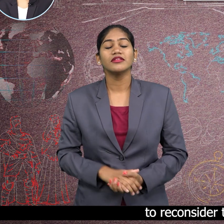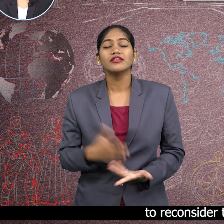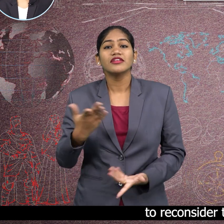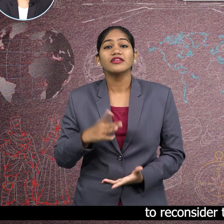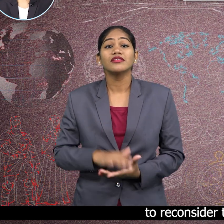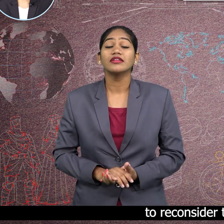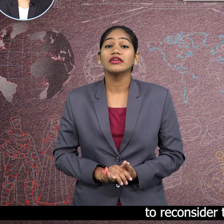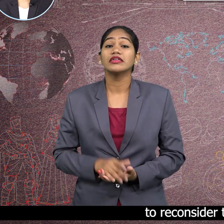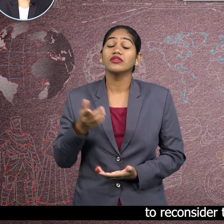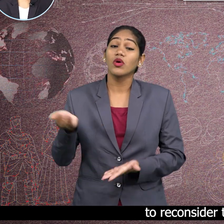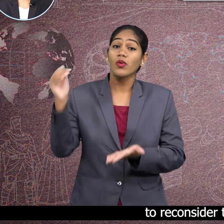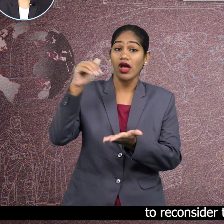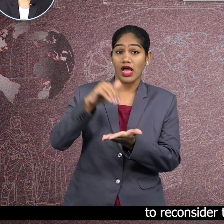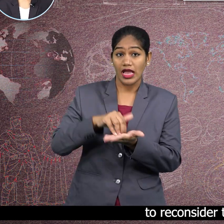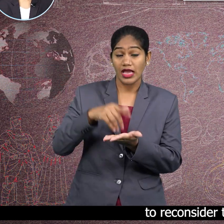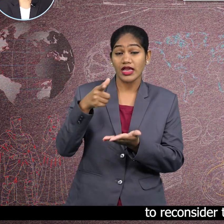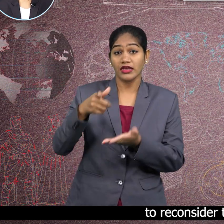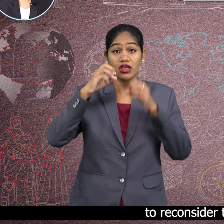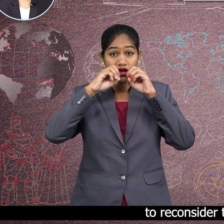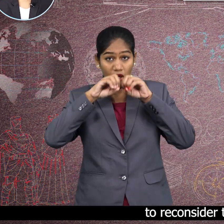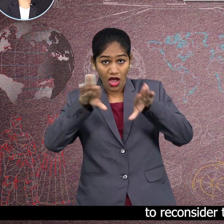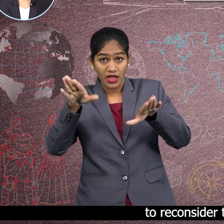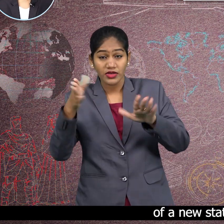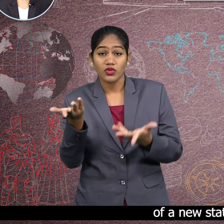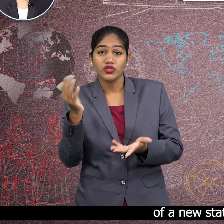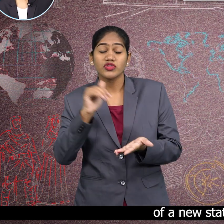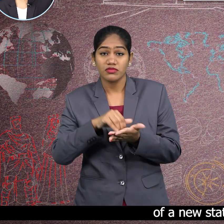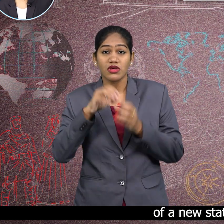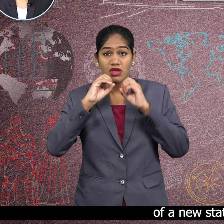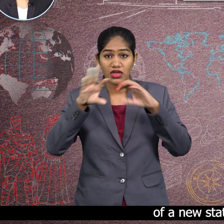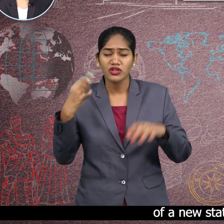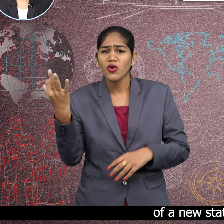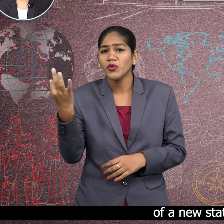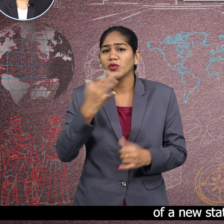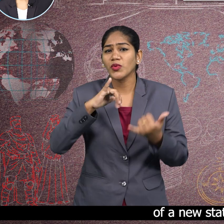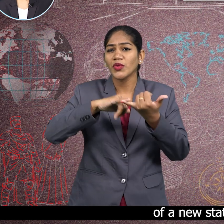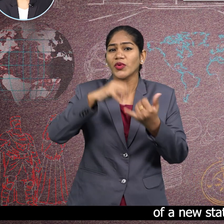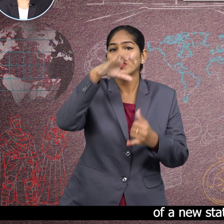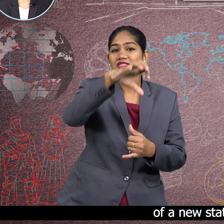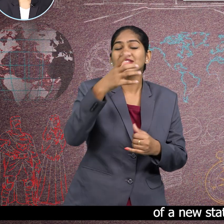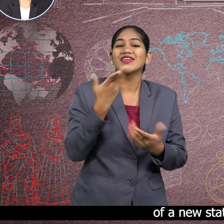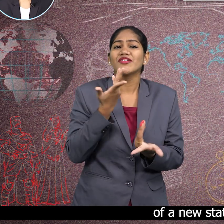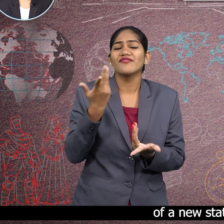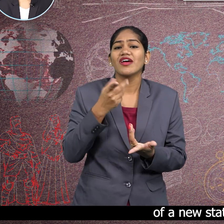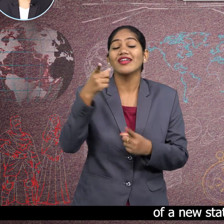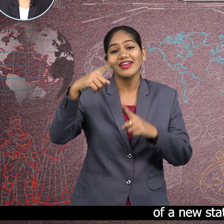to reconsider the announcement of a new state for Telangana.